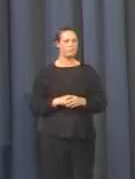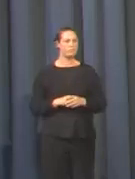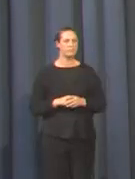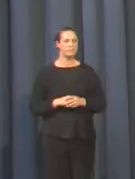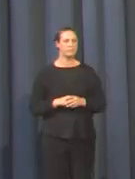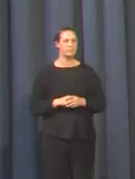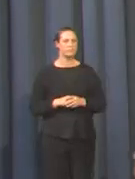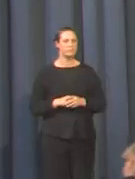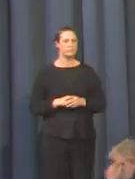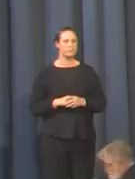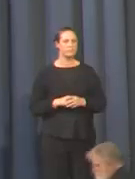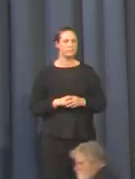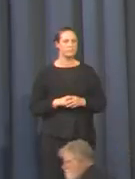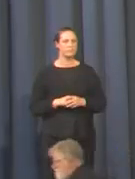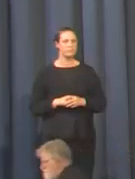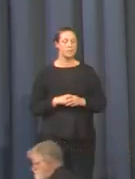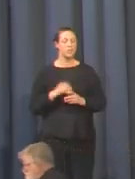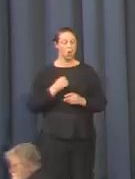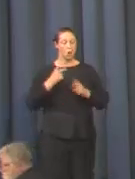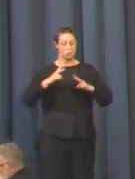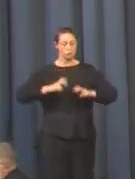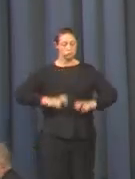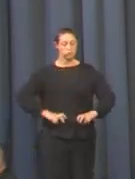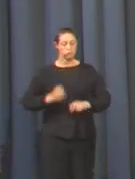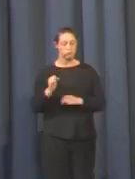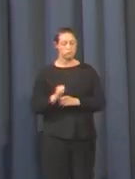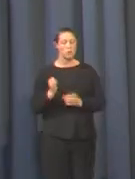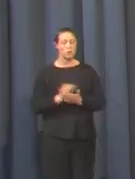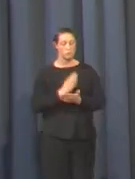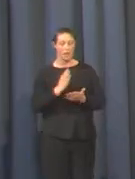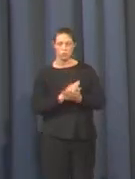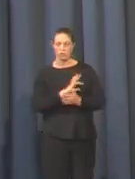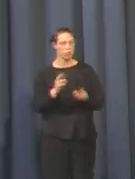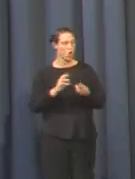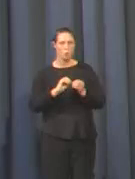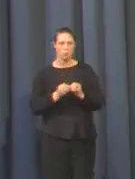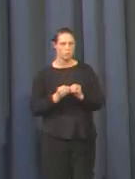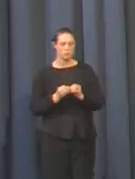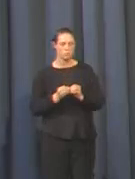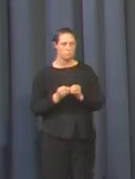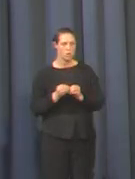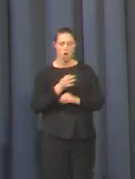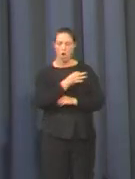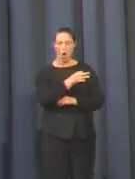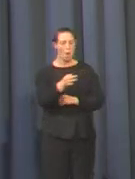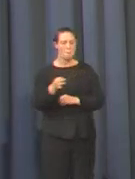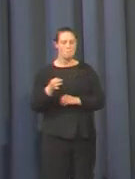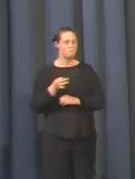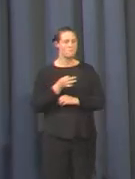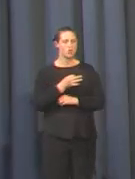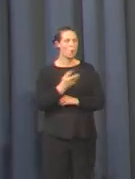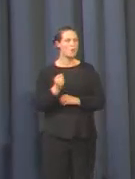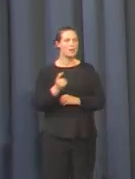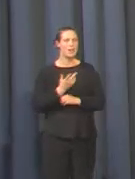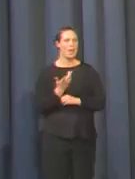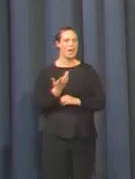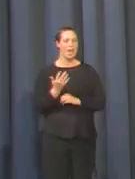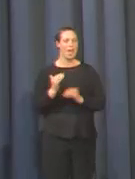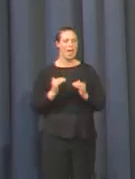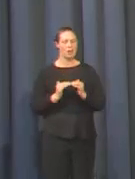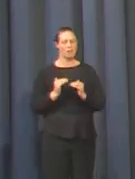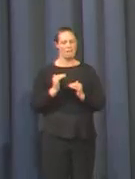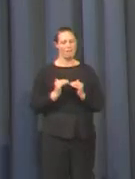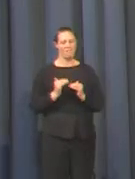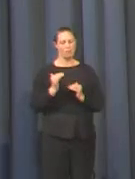been, it's certainly something we looked into and made sure it wasn't an issue. And nobody that's had any levels that has been